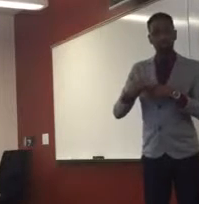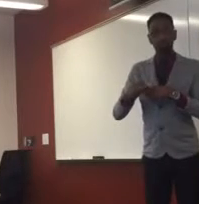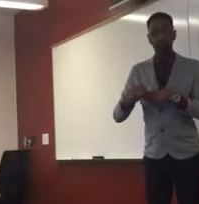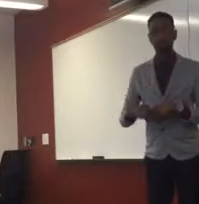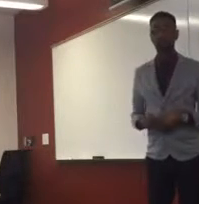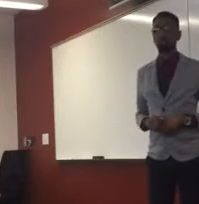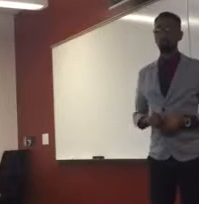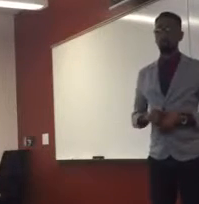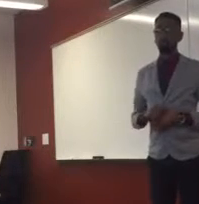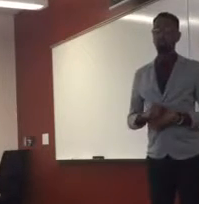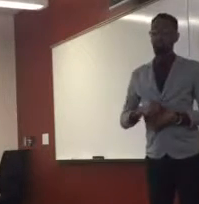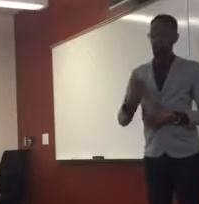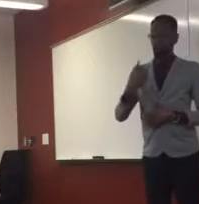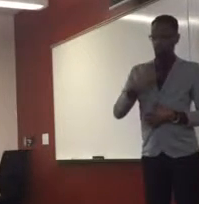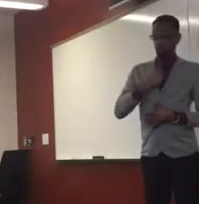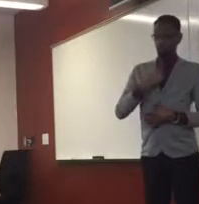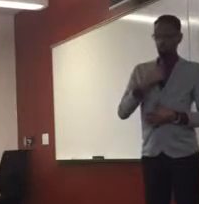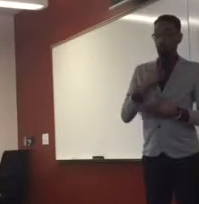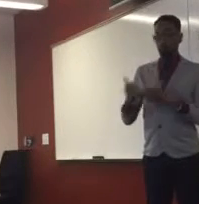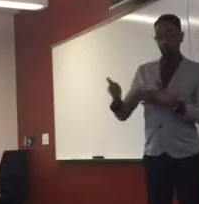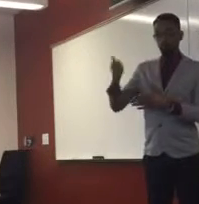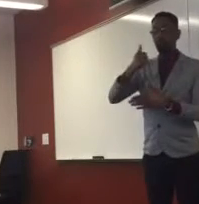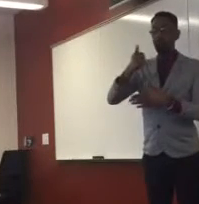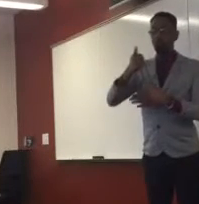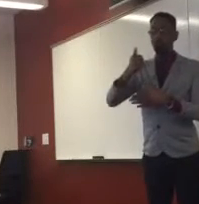own welfare comes first.